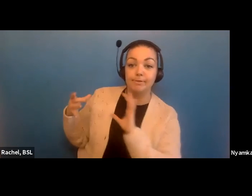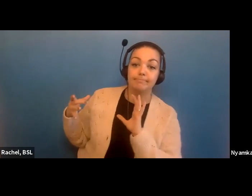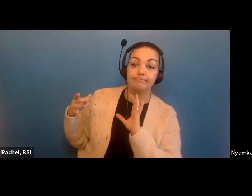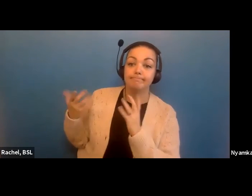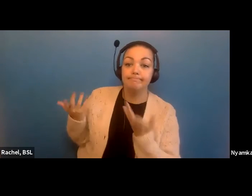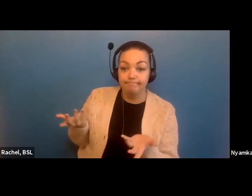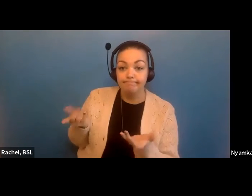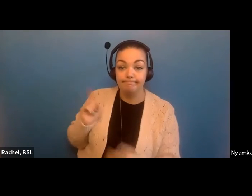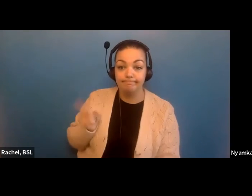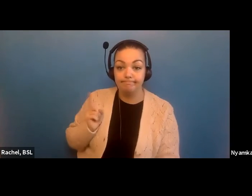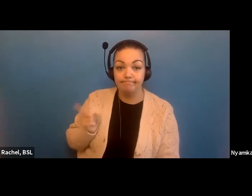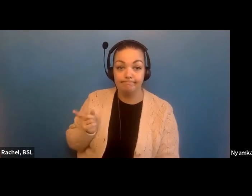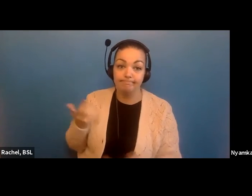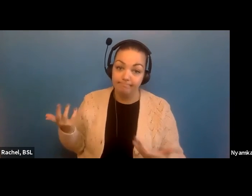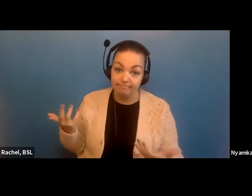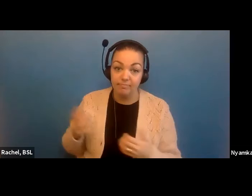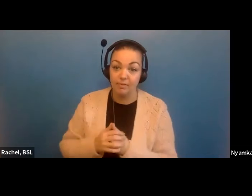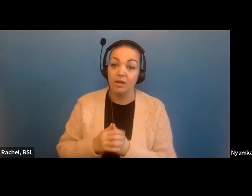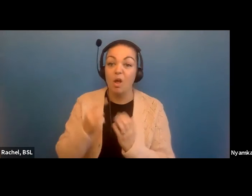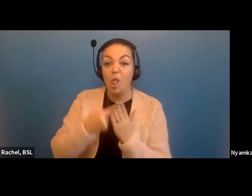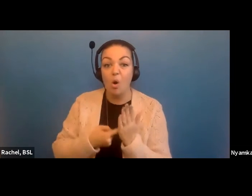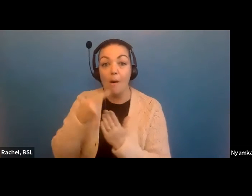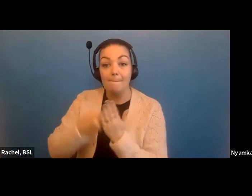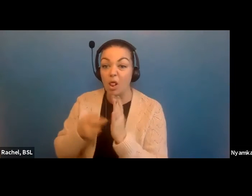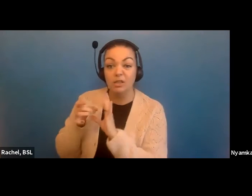organizations for law and policies. For example,